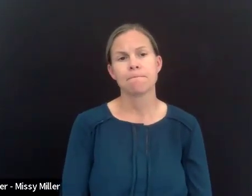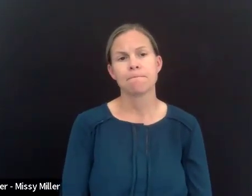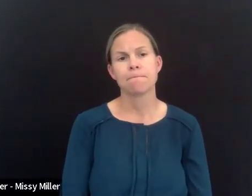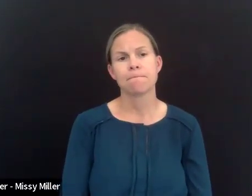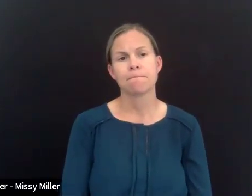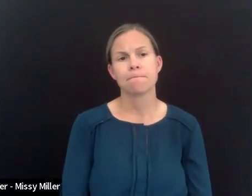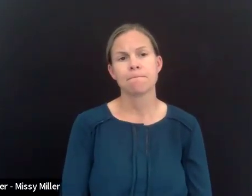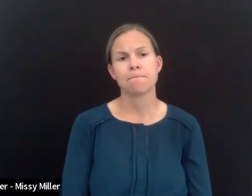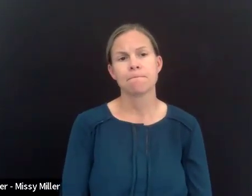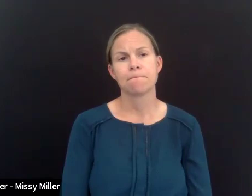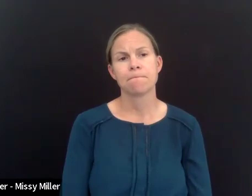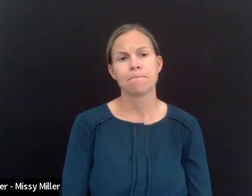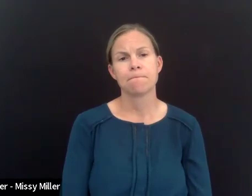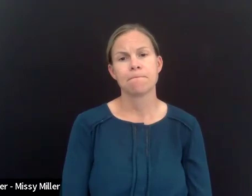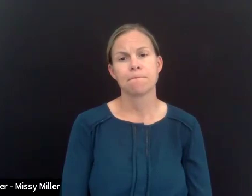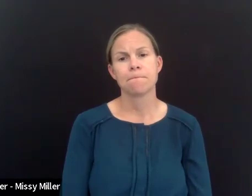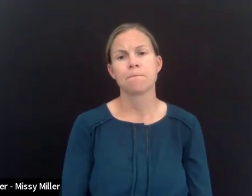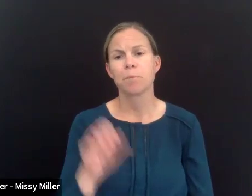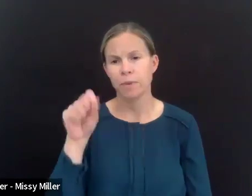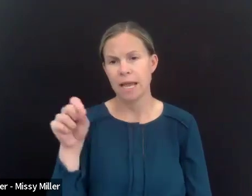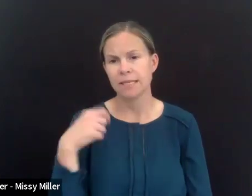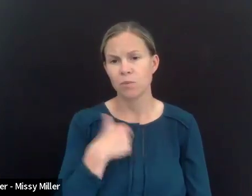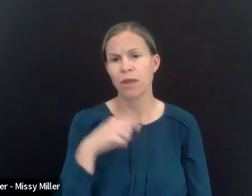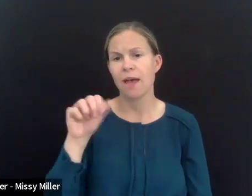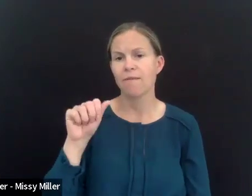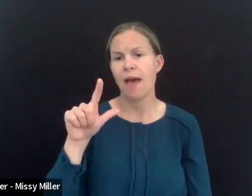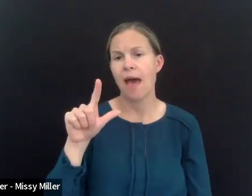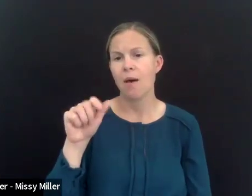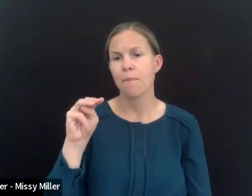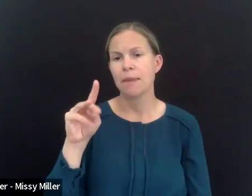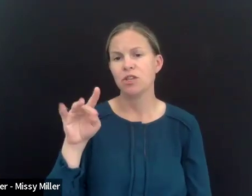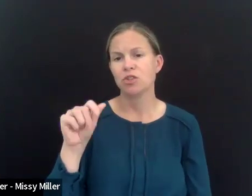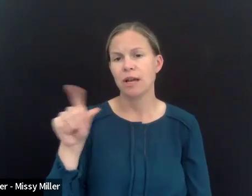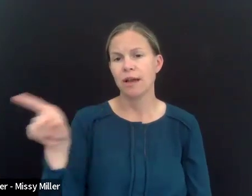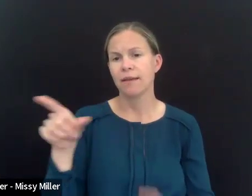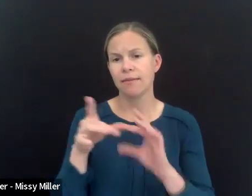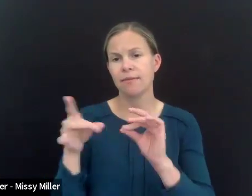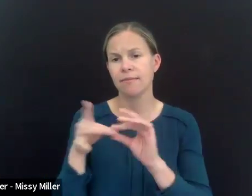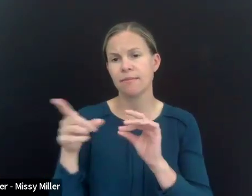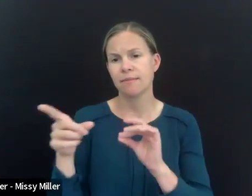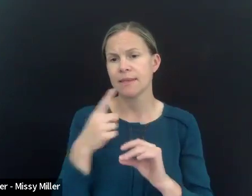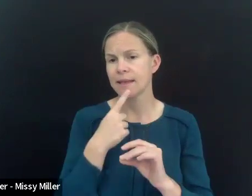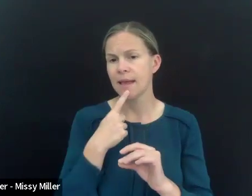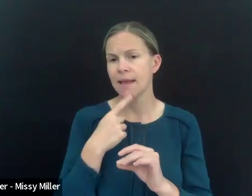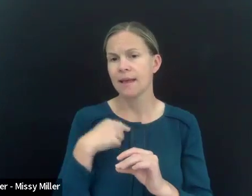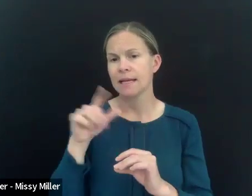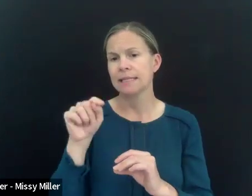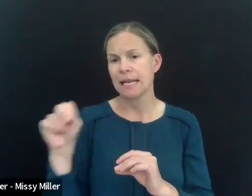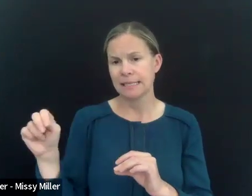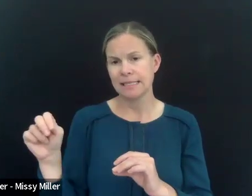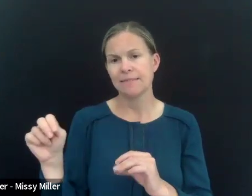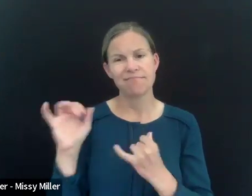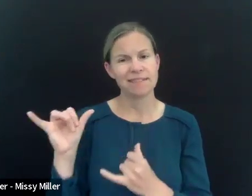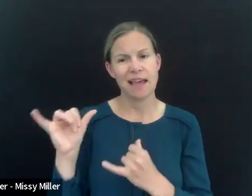Absolutely. And I just want to name in the chat, we have Elmitria saying that they are feeling you from Tennessee as well.